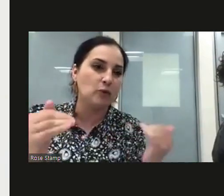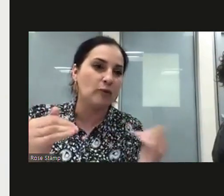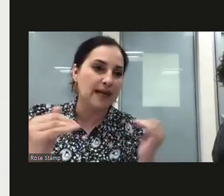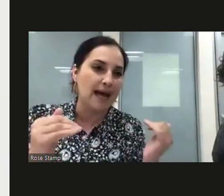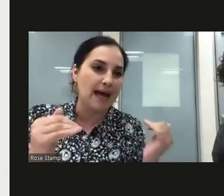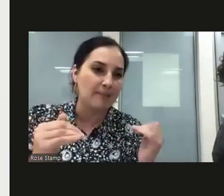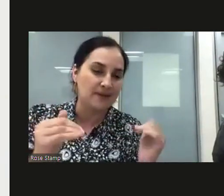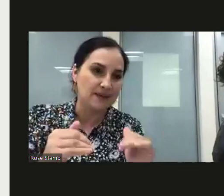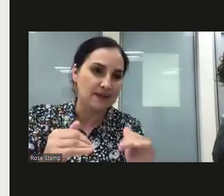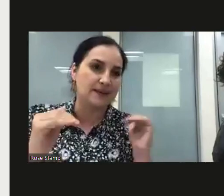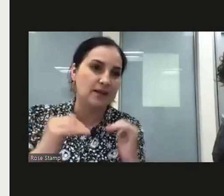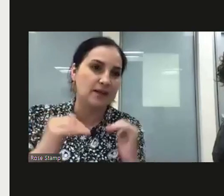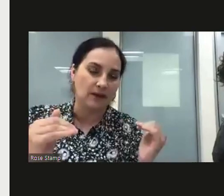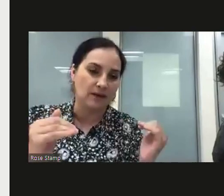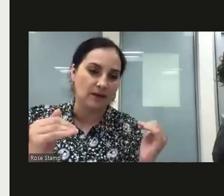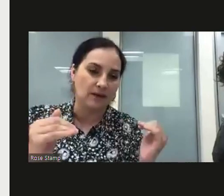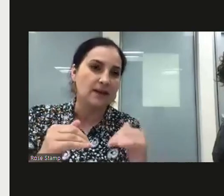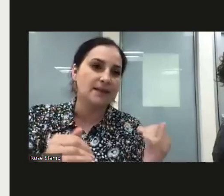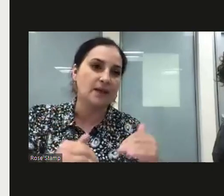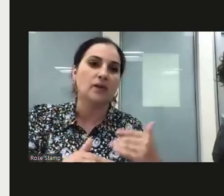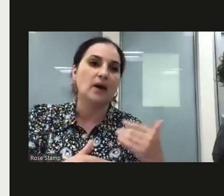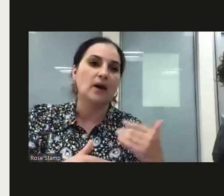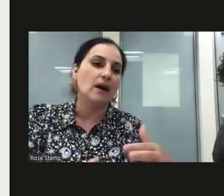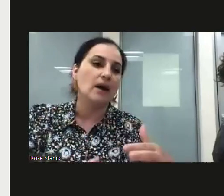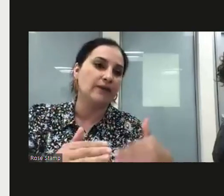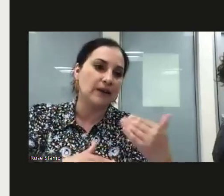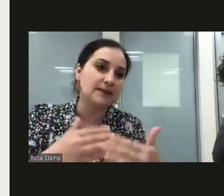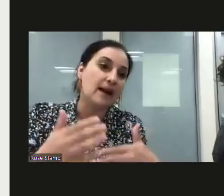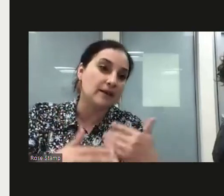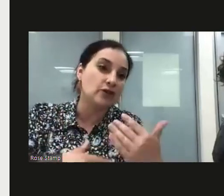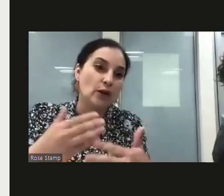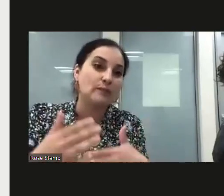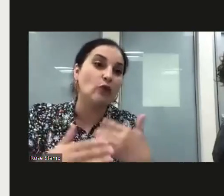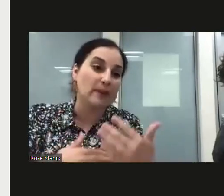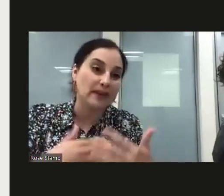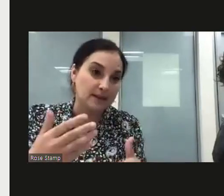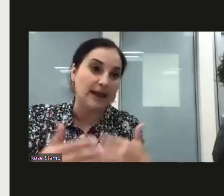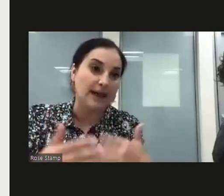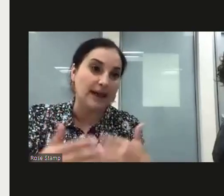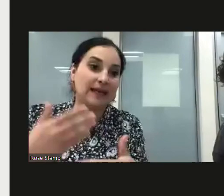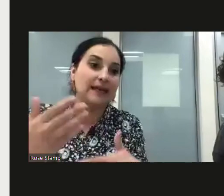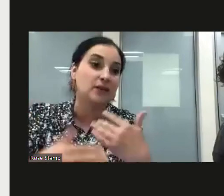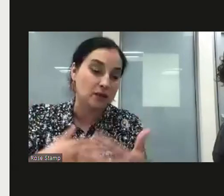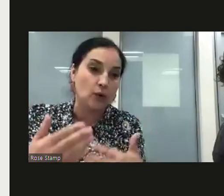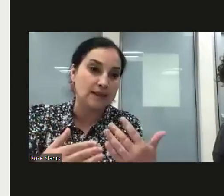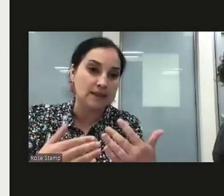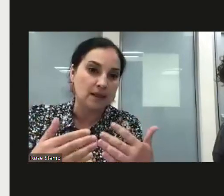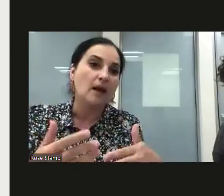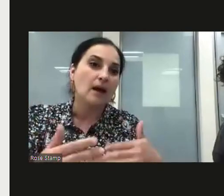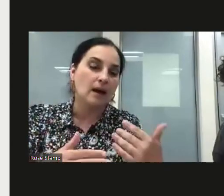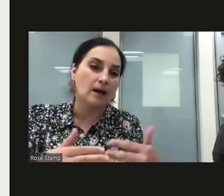where the movement happens is different. So the first signer shows movement actually in